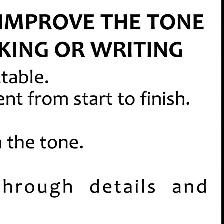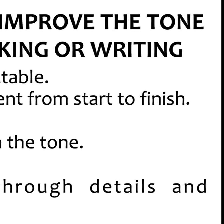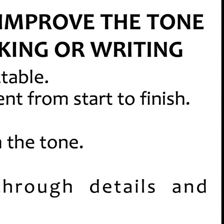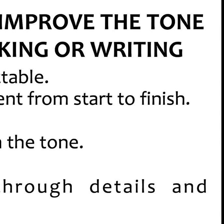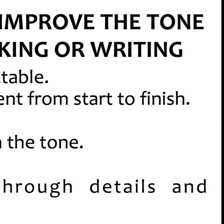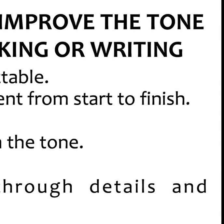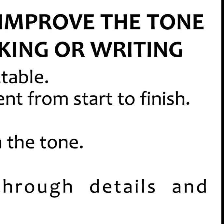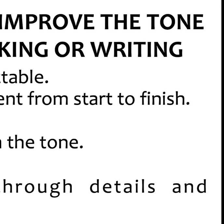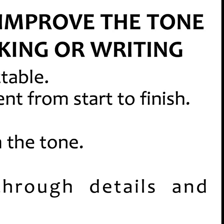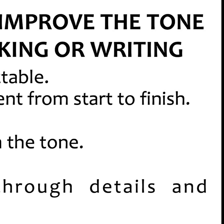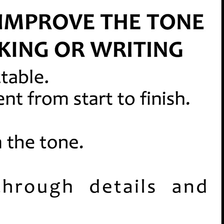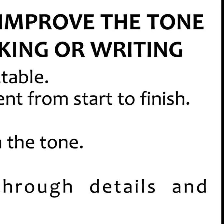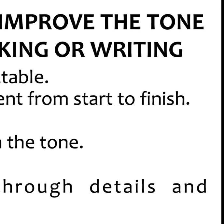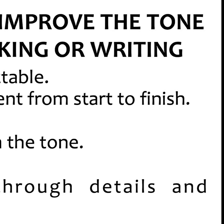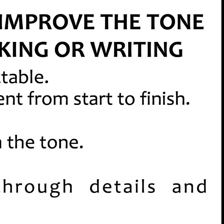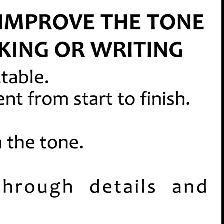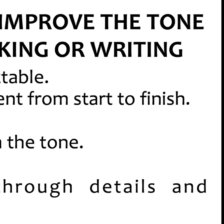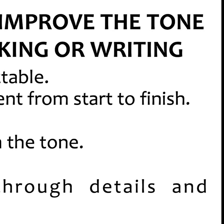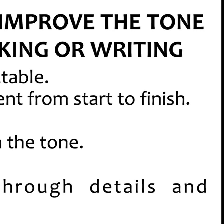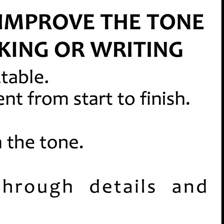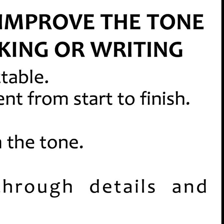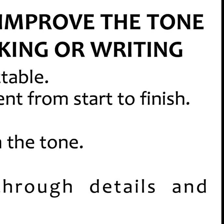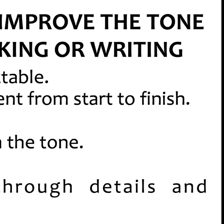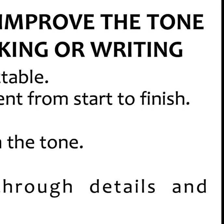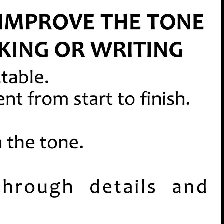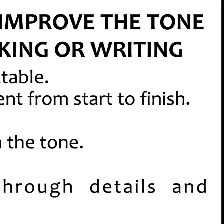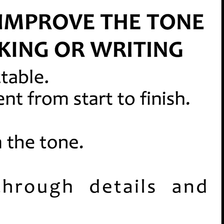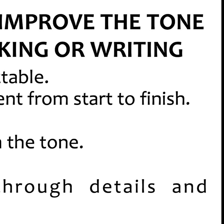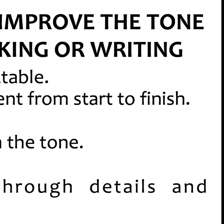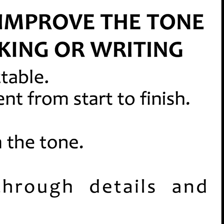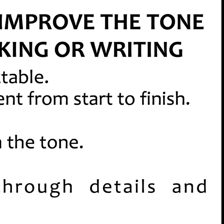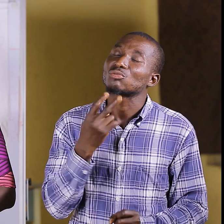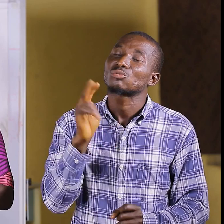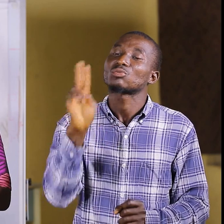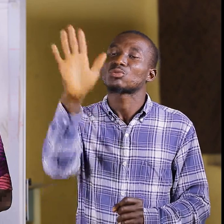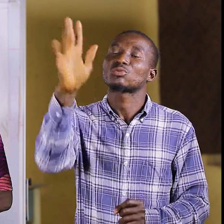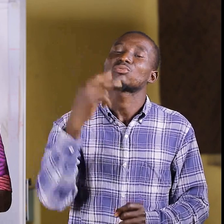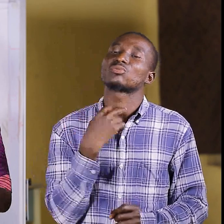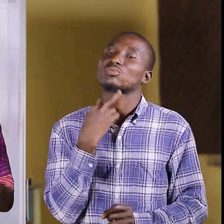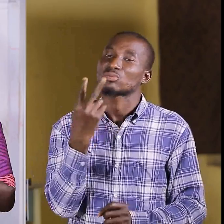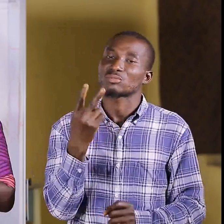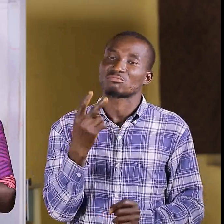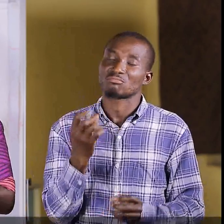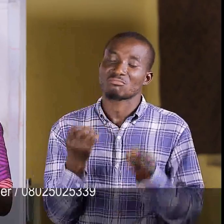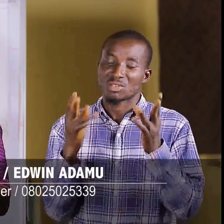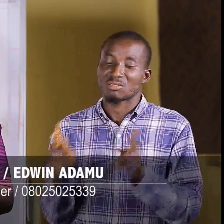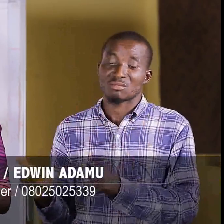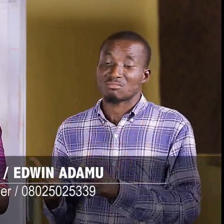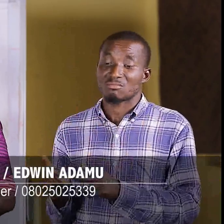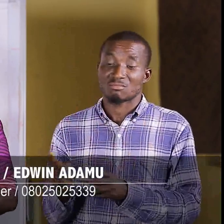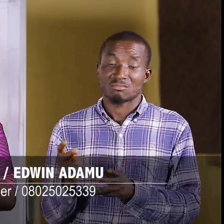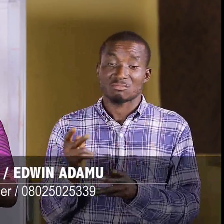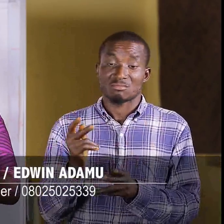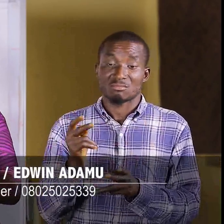tone. Tension, let it sustain the tone. Then use your voice. Many times people they need to